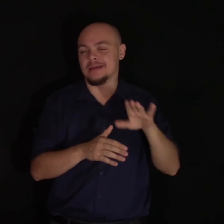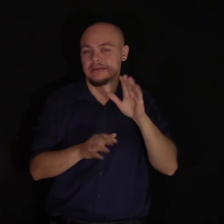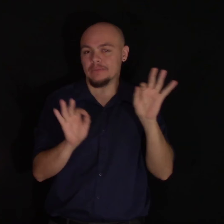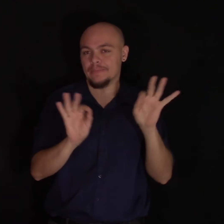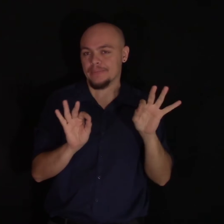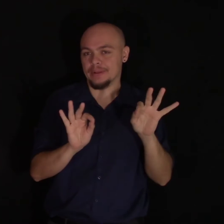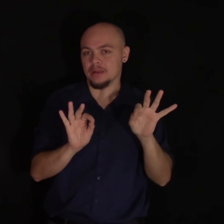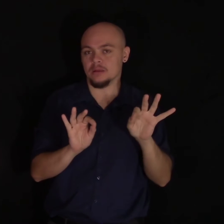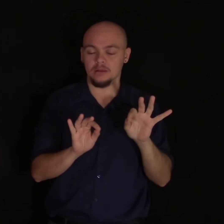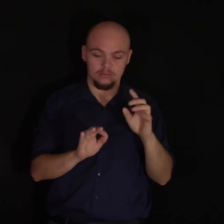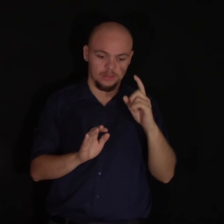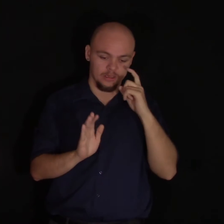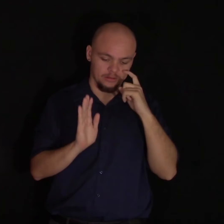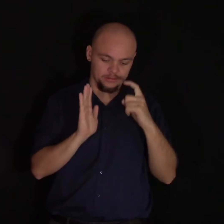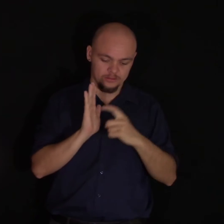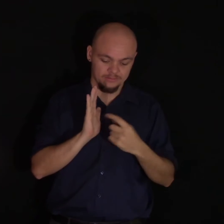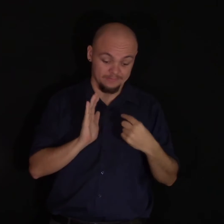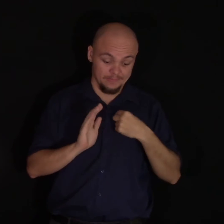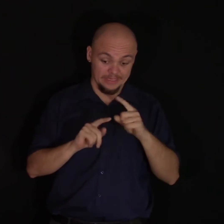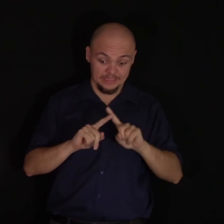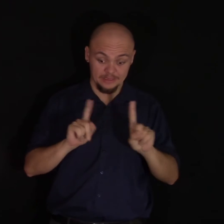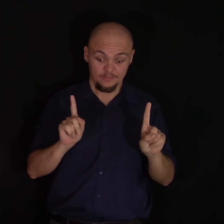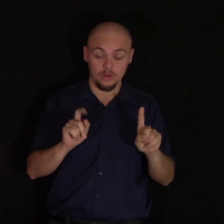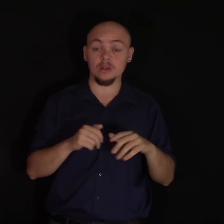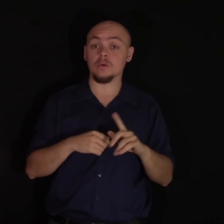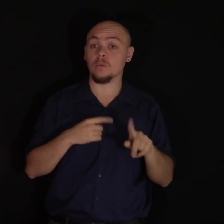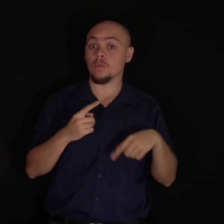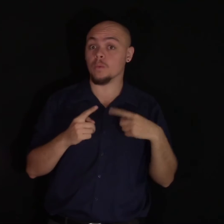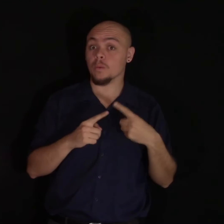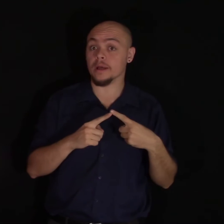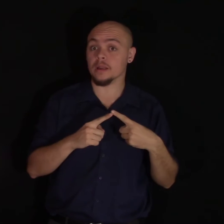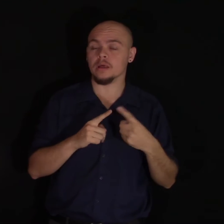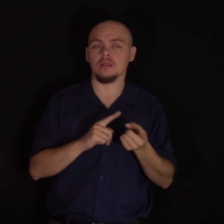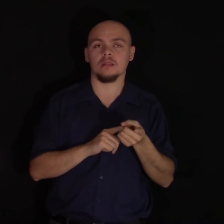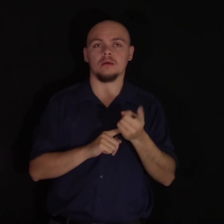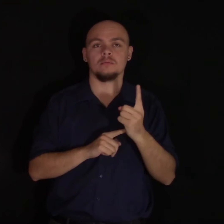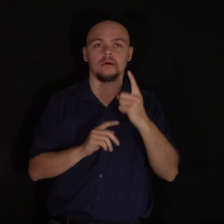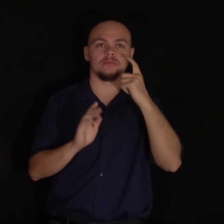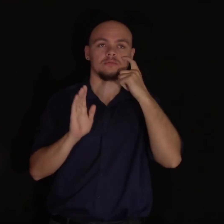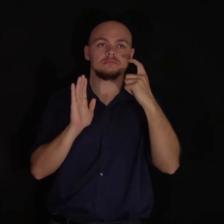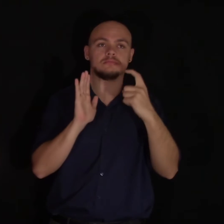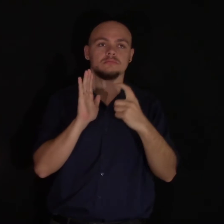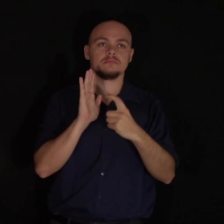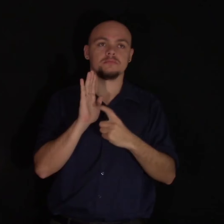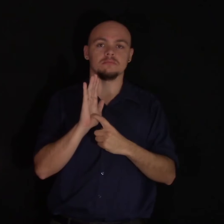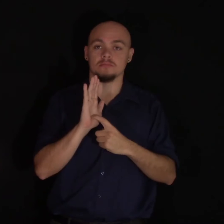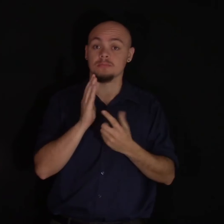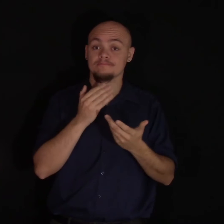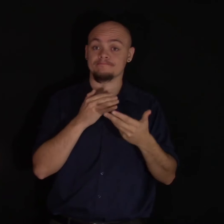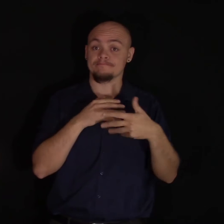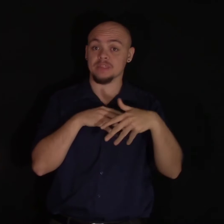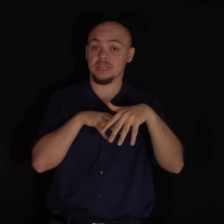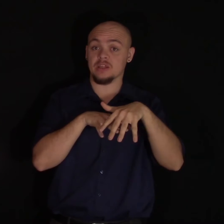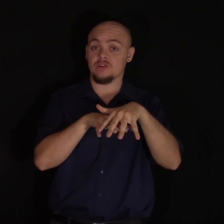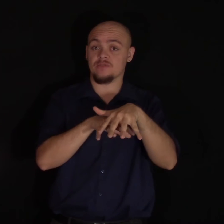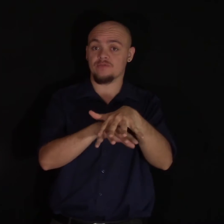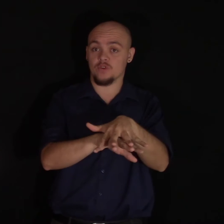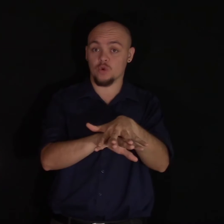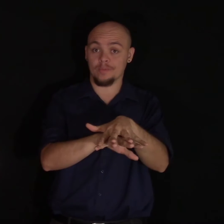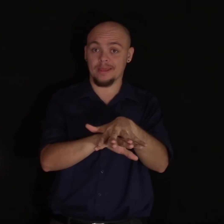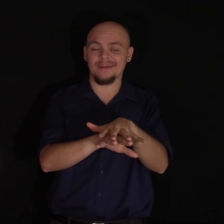realized something was different about me was the exact same moment that I began conforming and